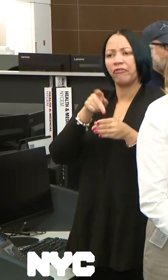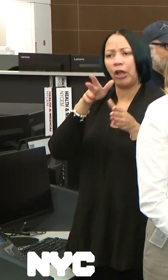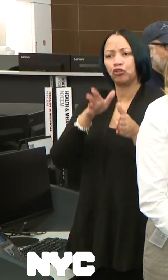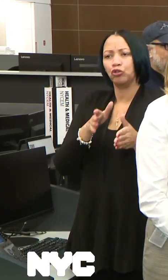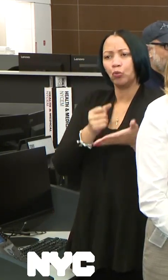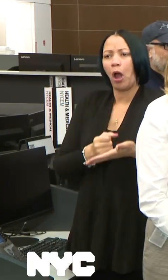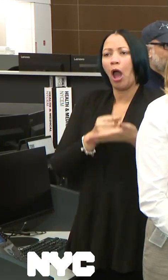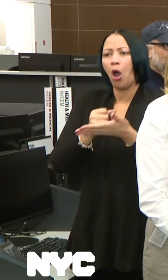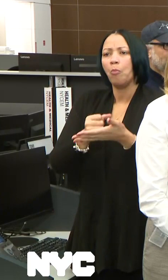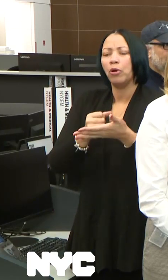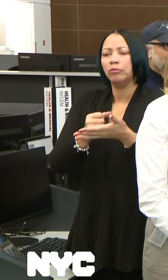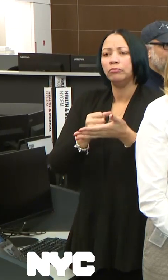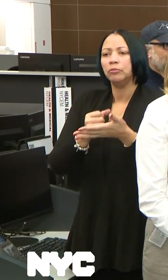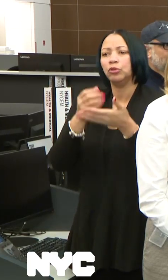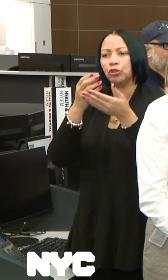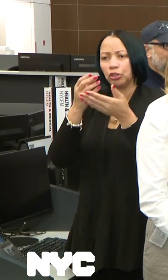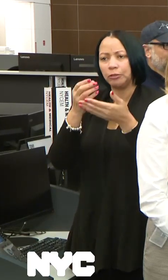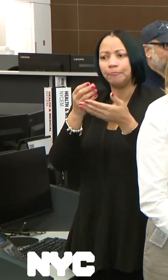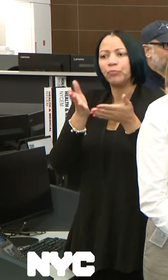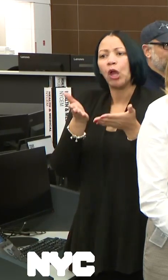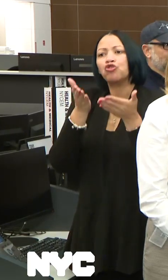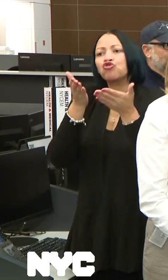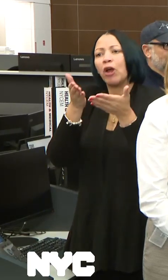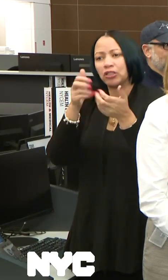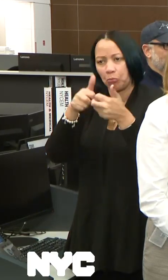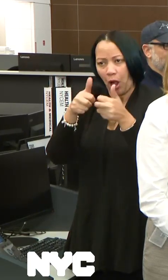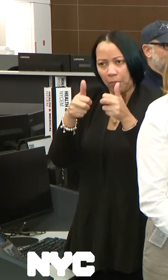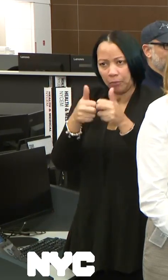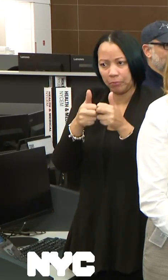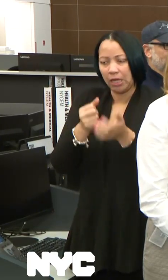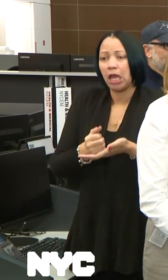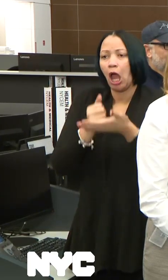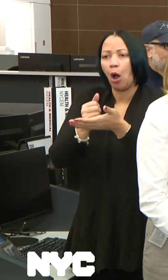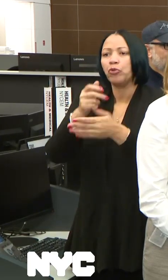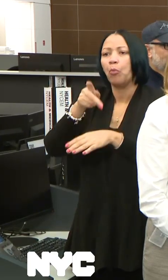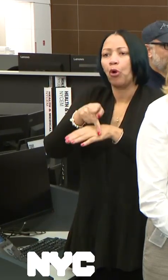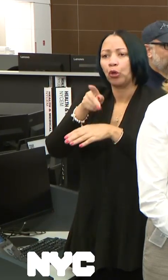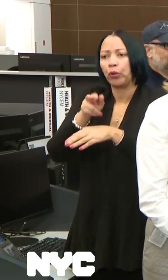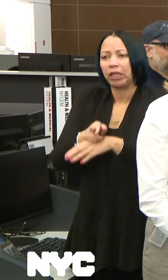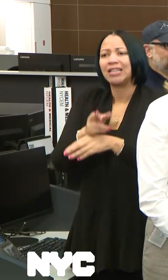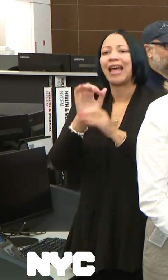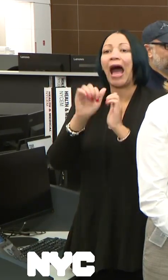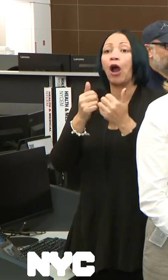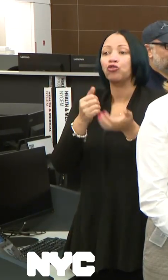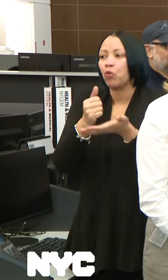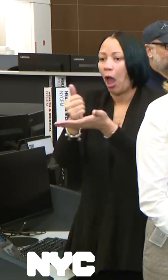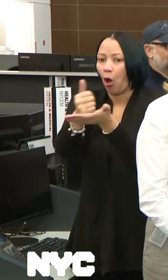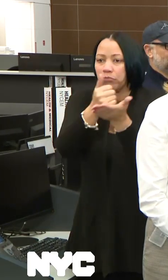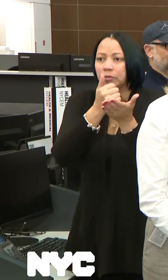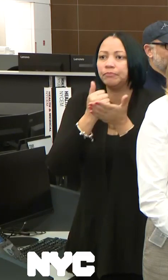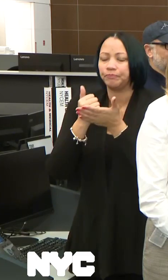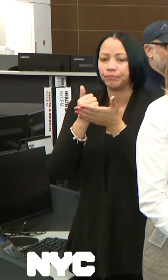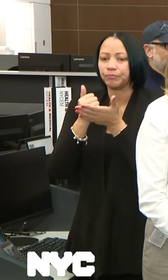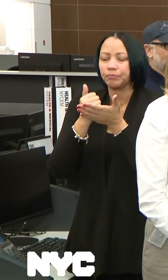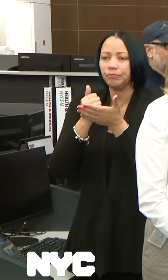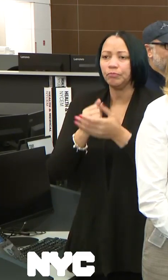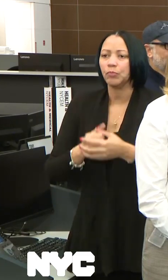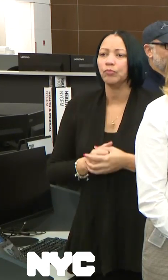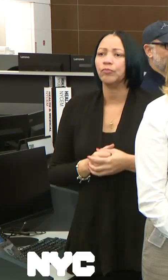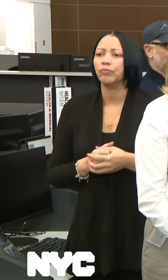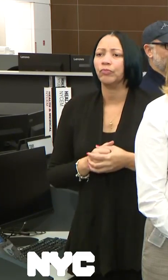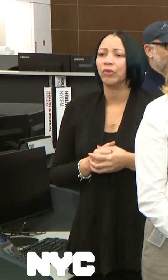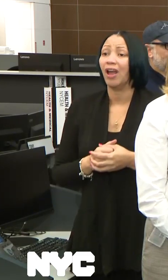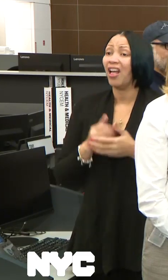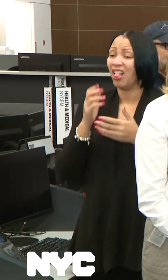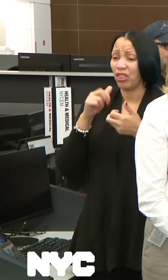show Puerto Ricans how they can help each other. And there'll be more to come on that front as well, because this problem, that is not